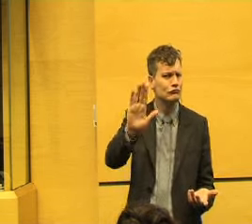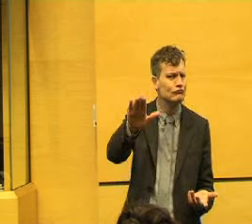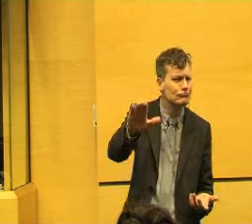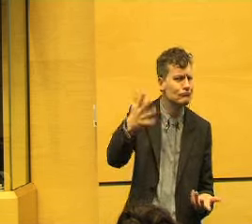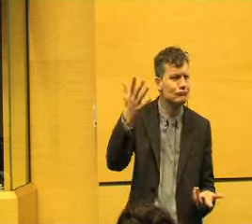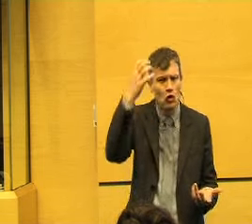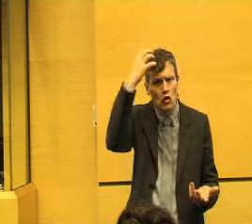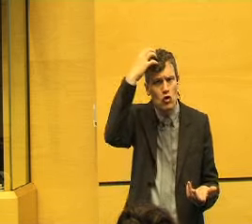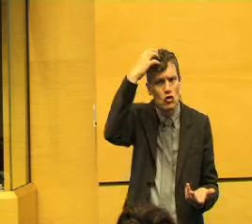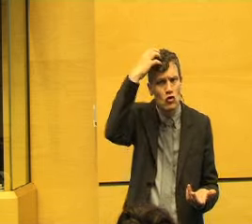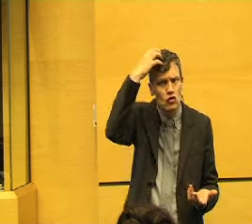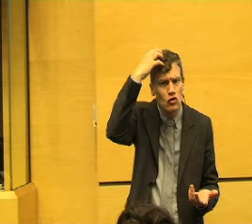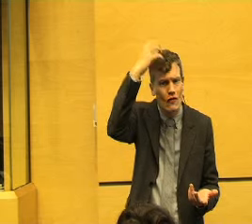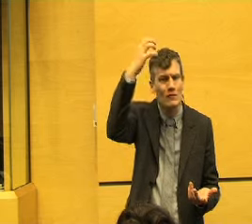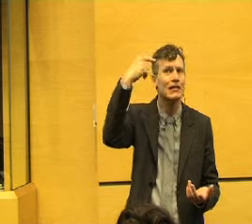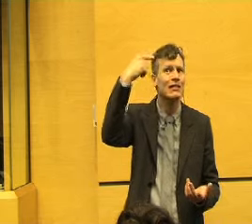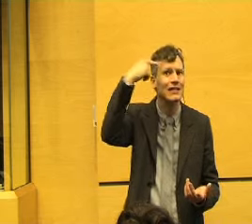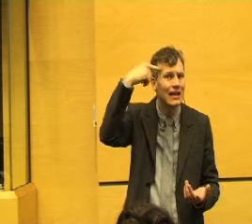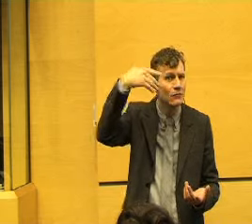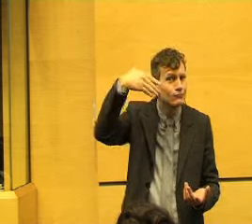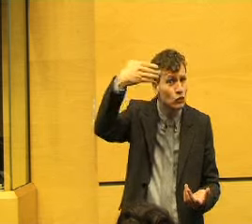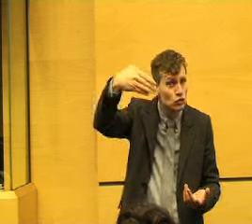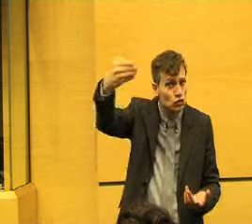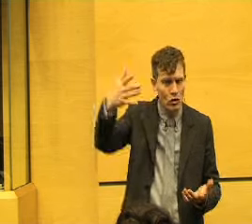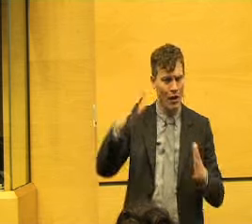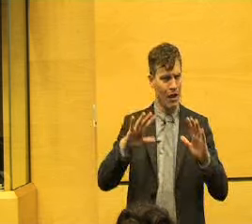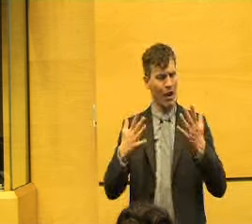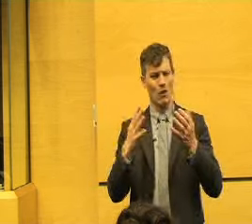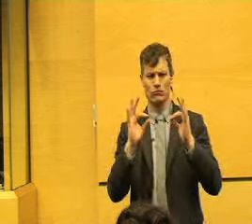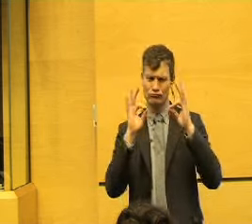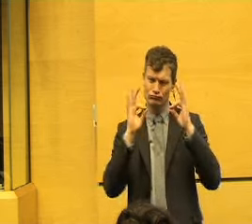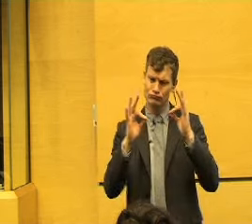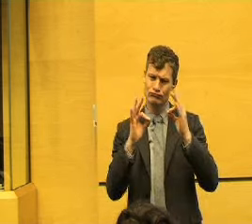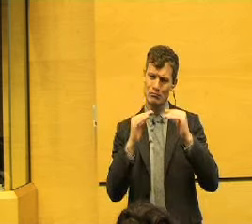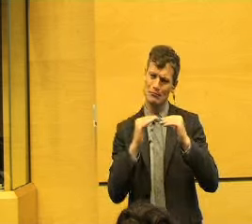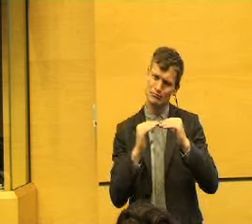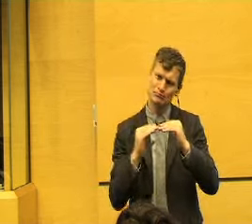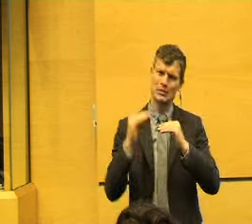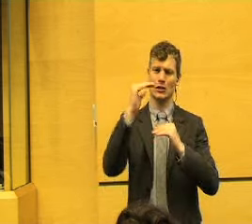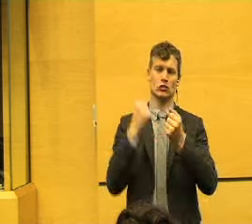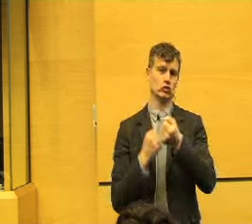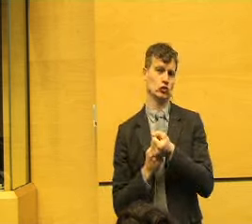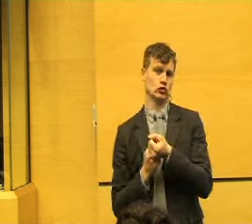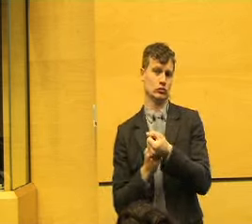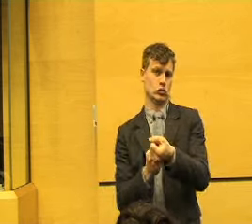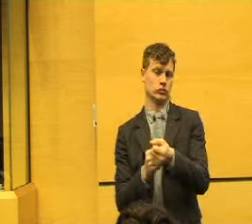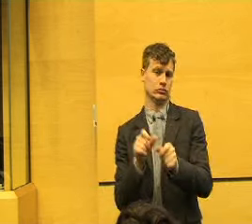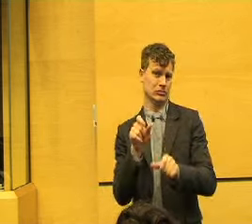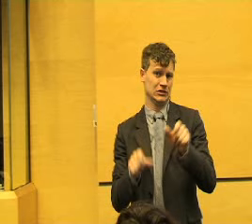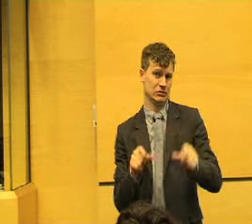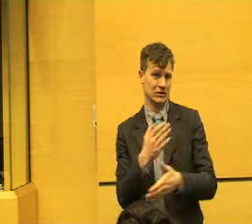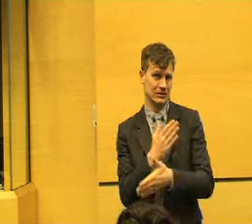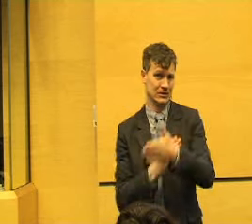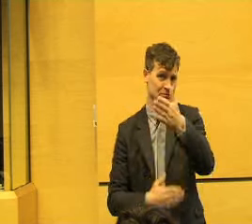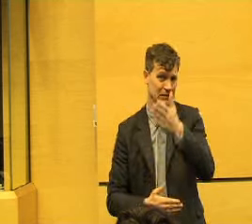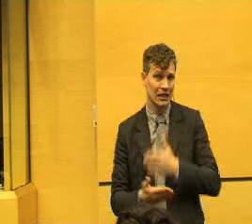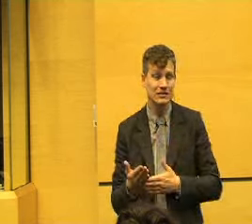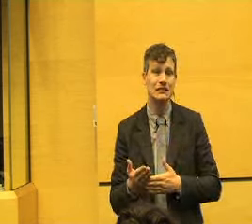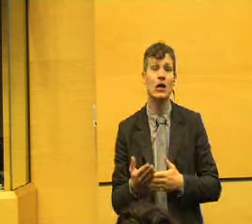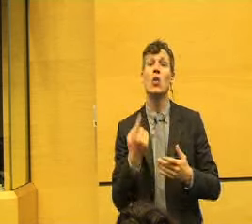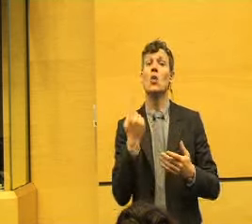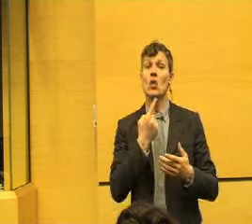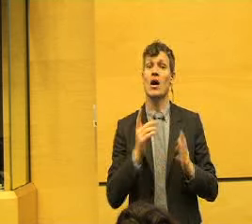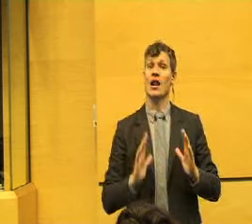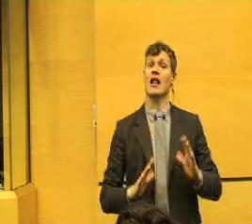to support families having members with disabilities and persons with disabilities living by oneself in order to tackle poverty